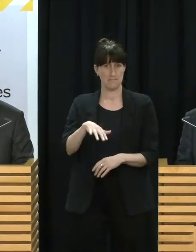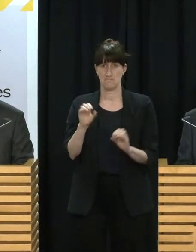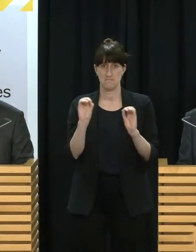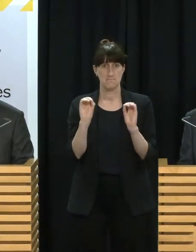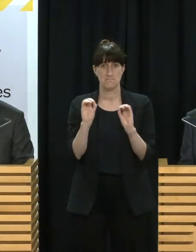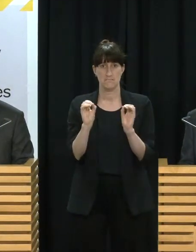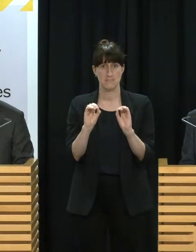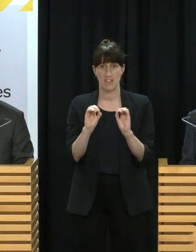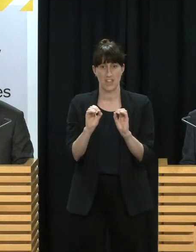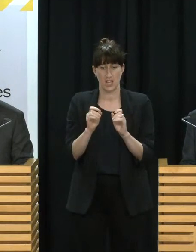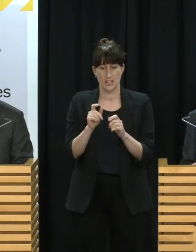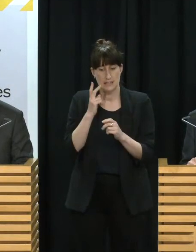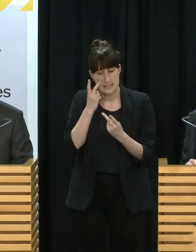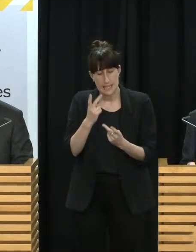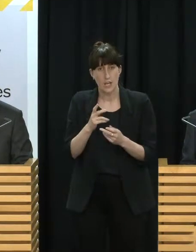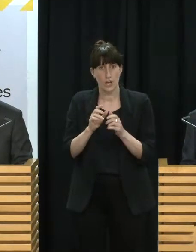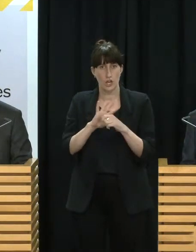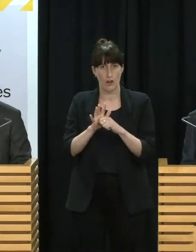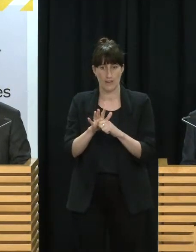A total of